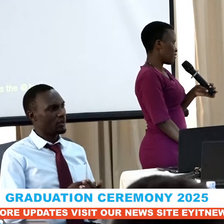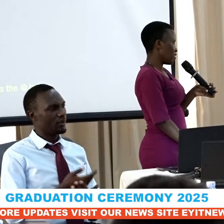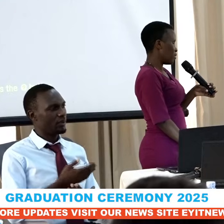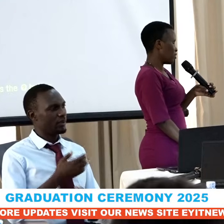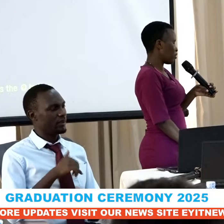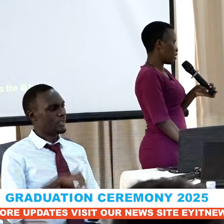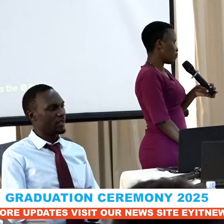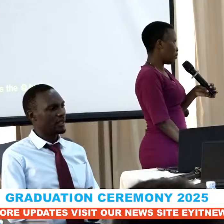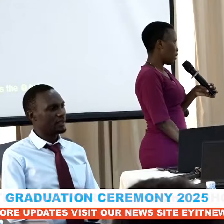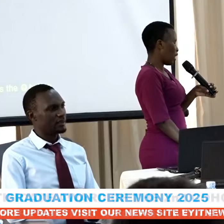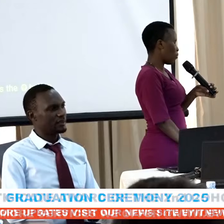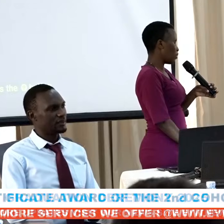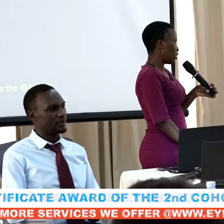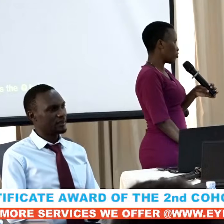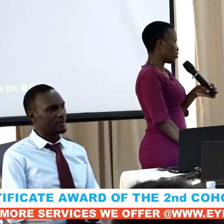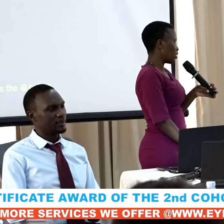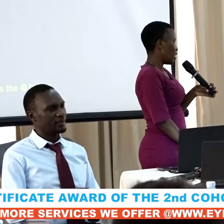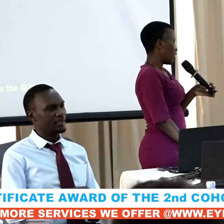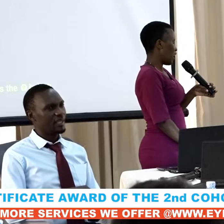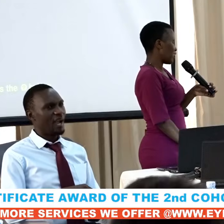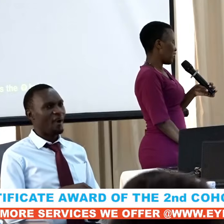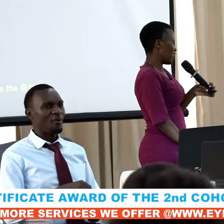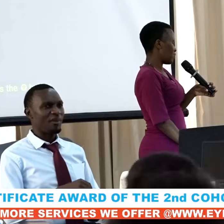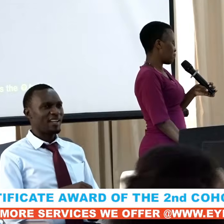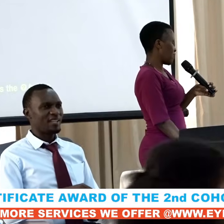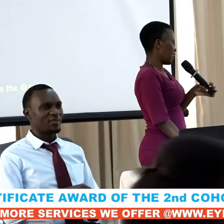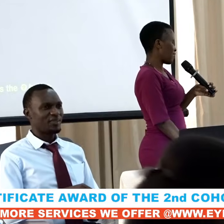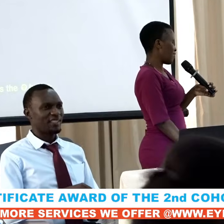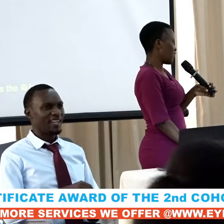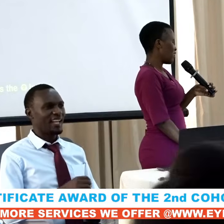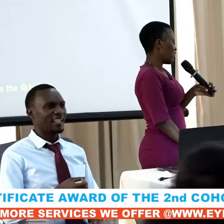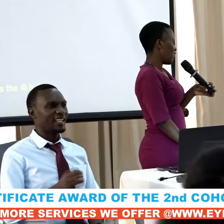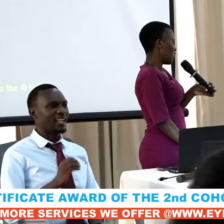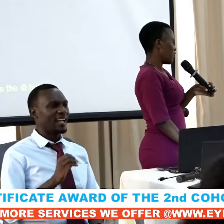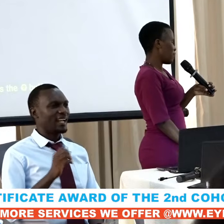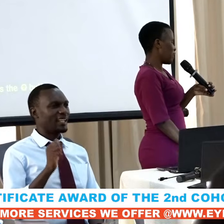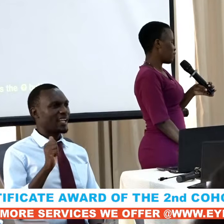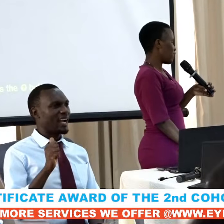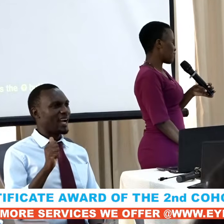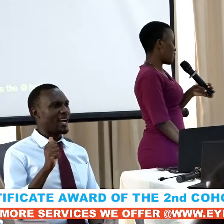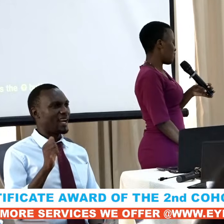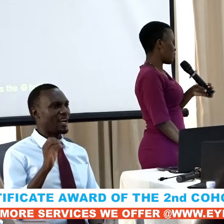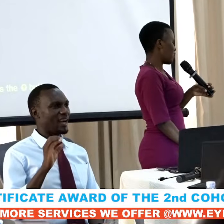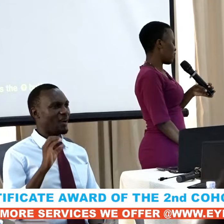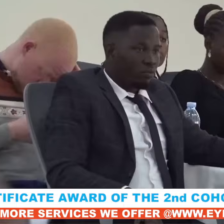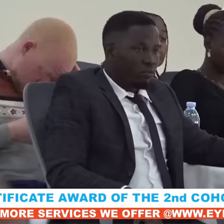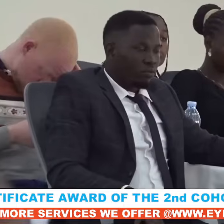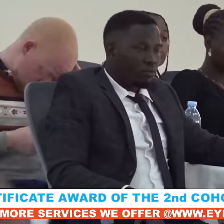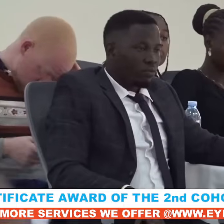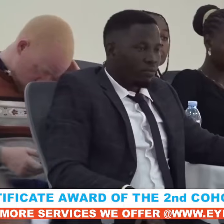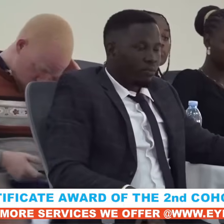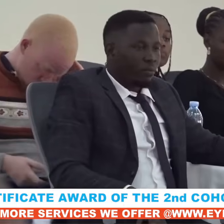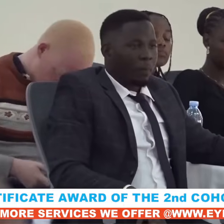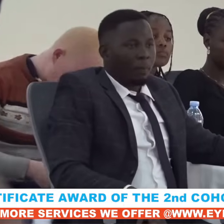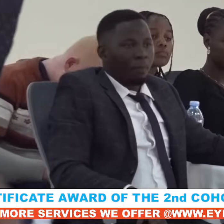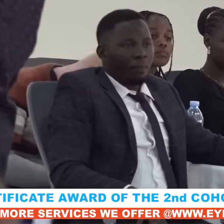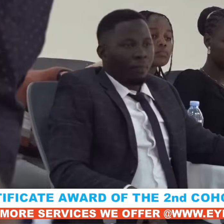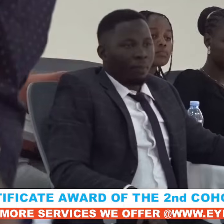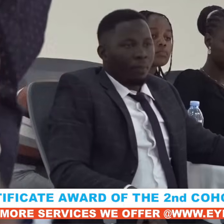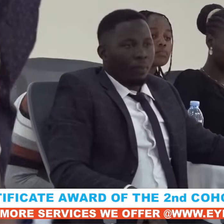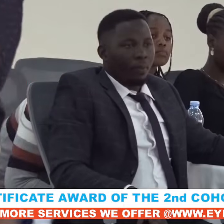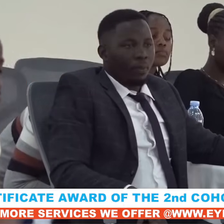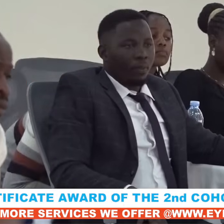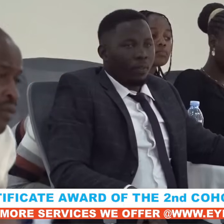is reasonable accommodation. I heard speakers say, in Mbarara University, we accommodate all of them. You